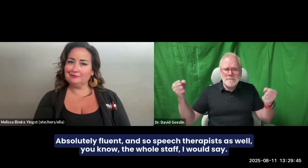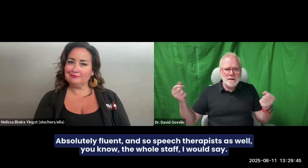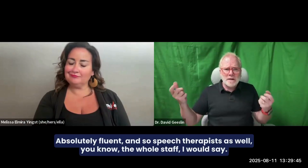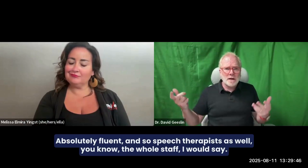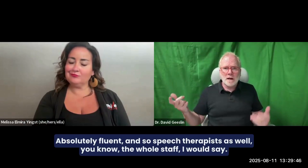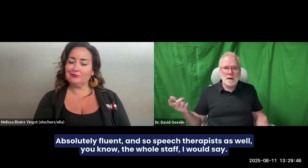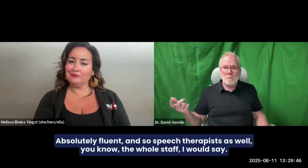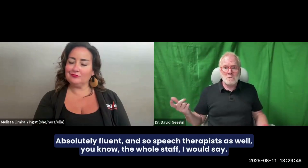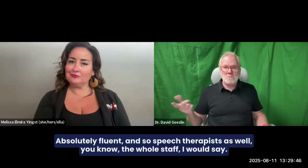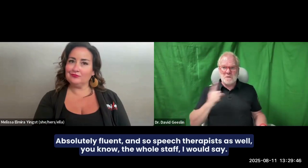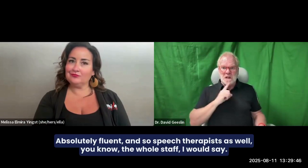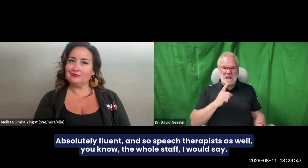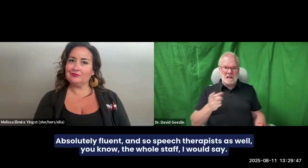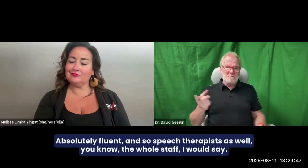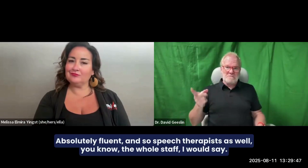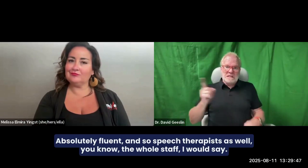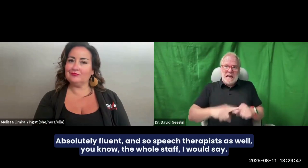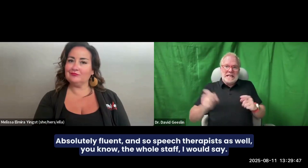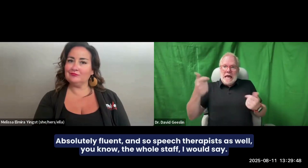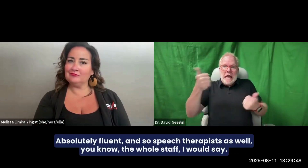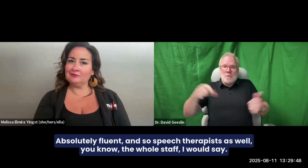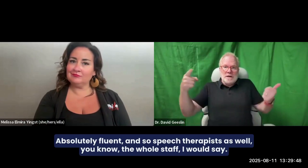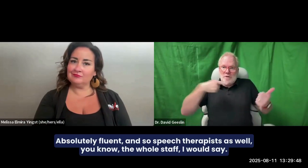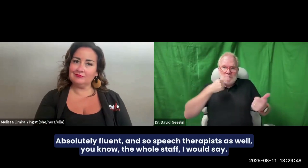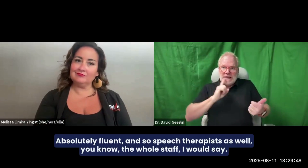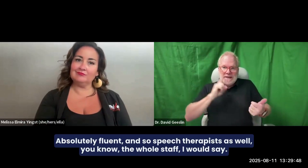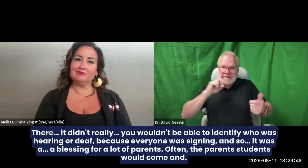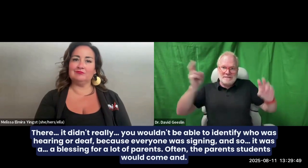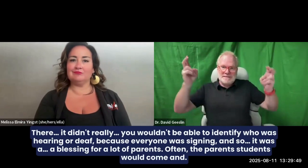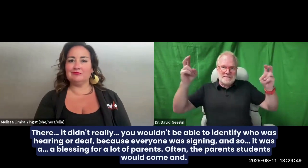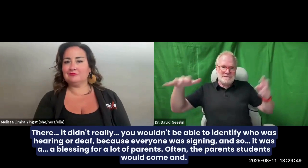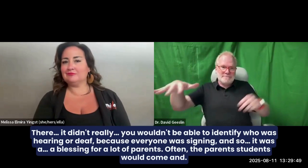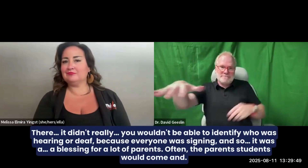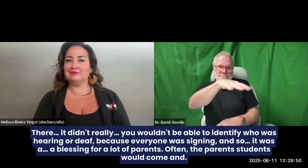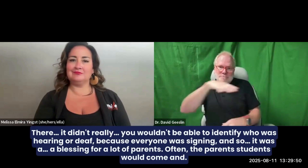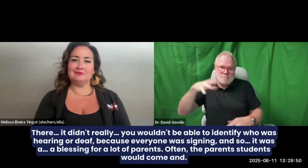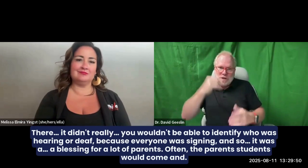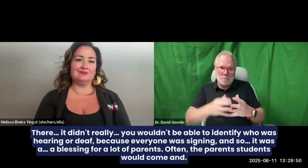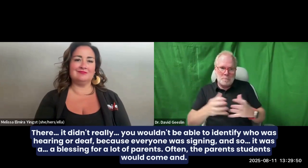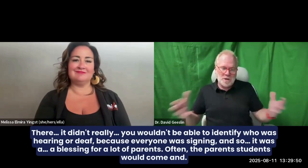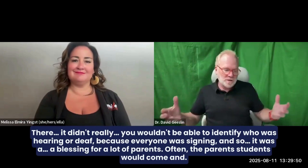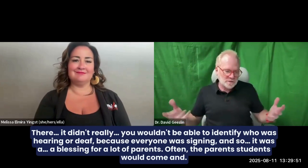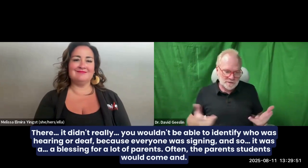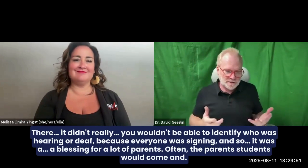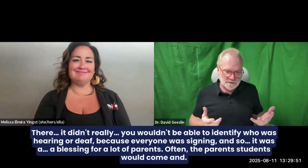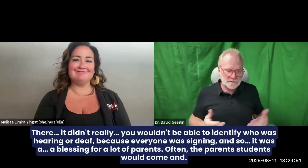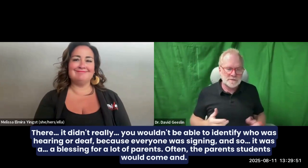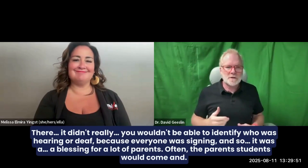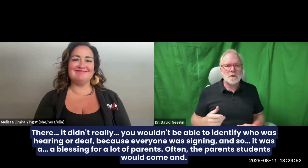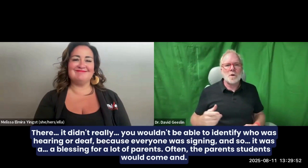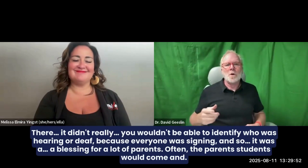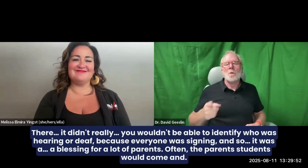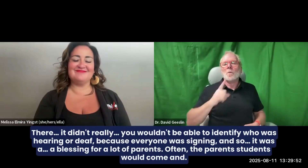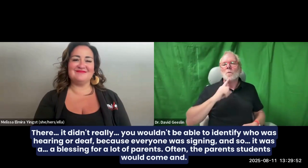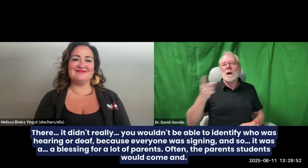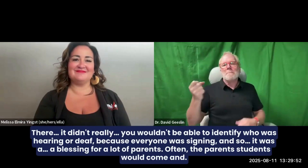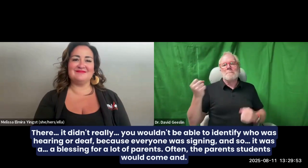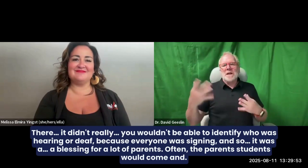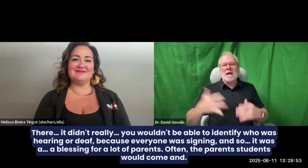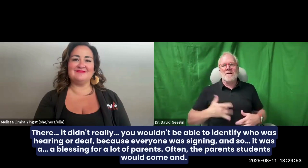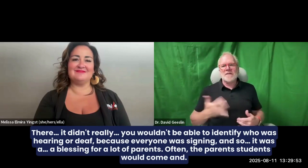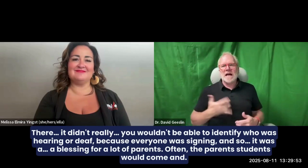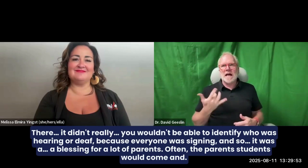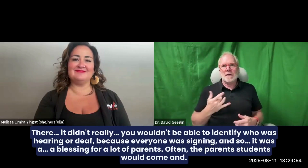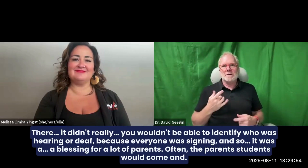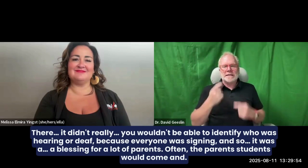so speech therapist as well, the whole staff, I would say, there it didn't really you wouldn't be able to identify who was hearing or deaf